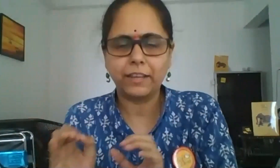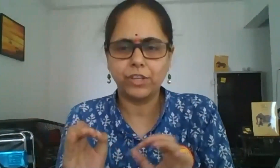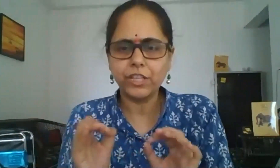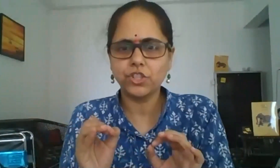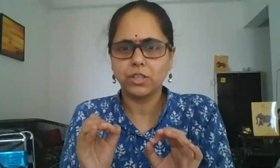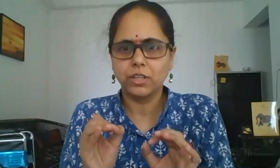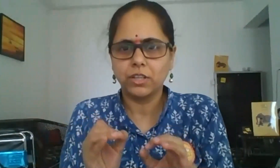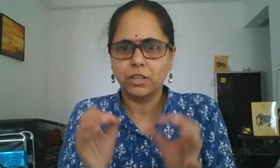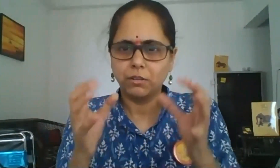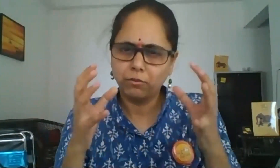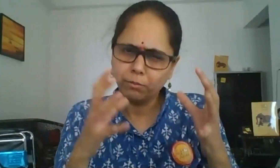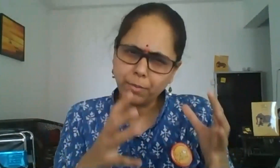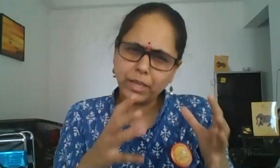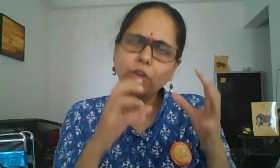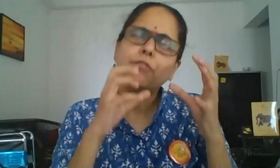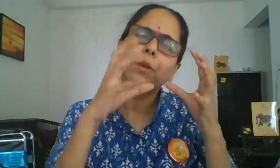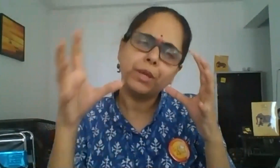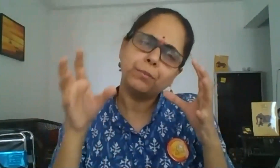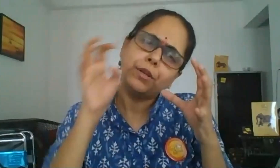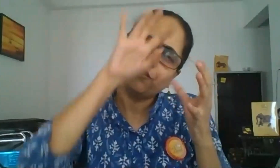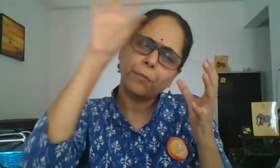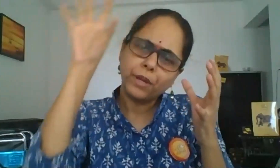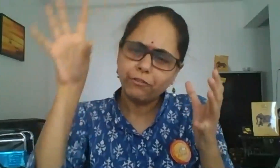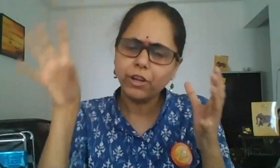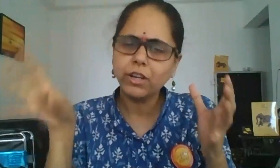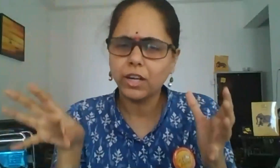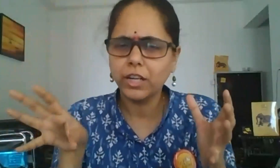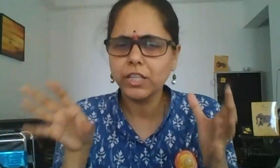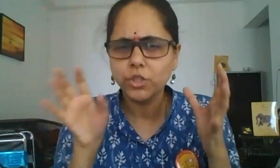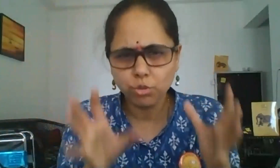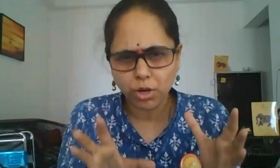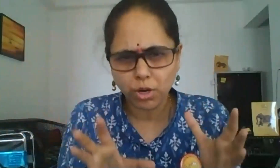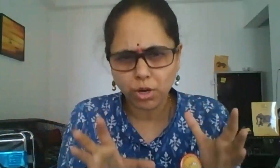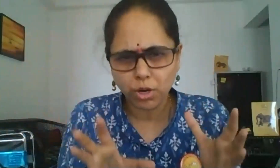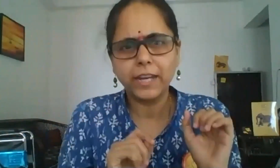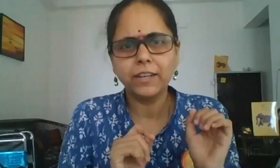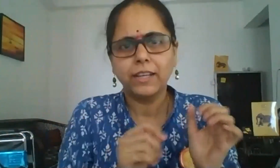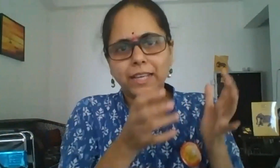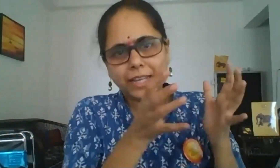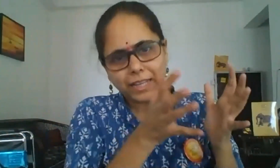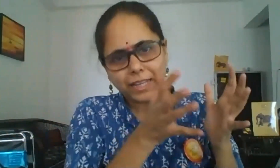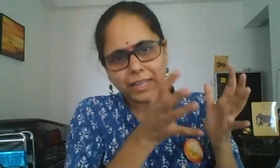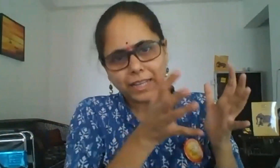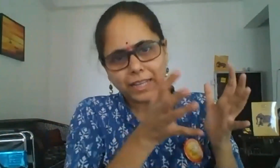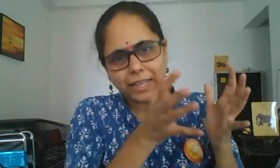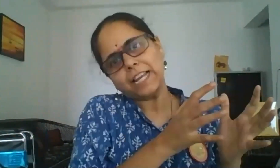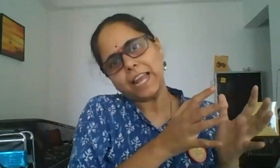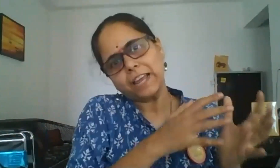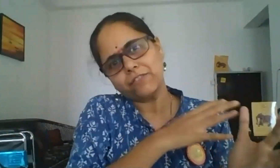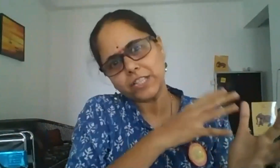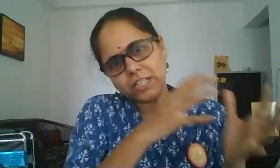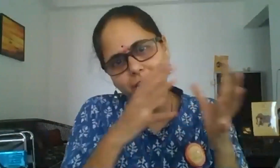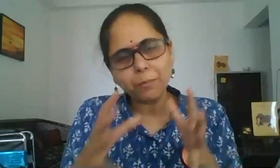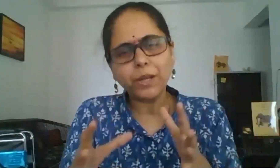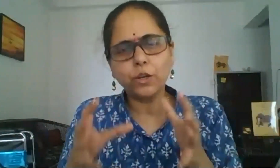language. Many of the people from different countries do understand. Sign language came